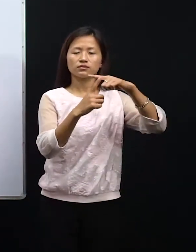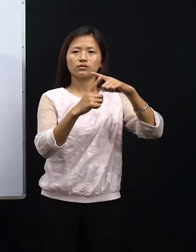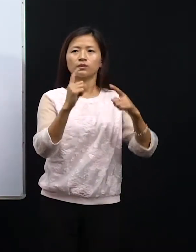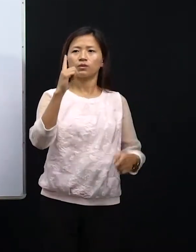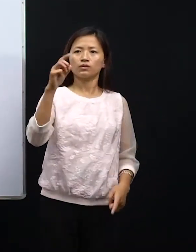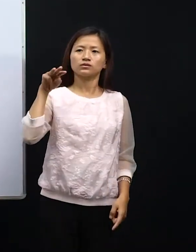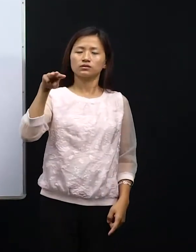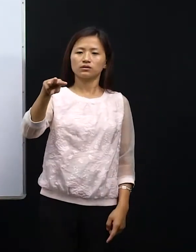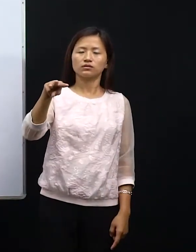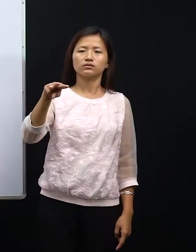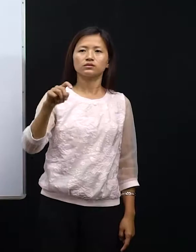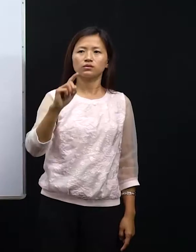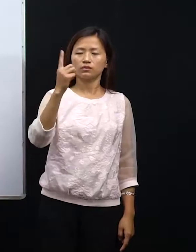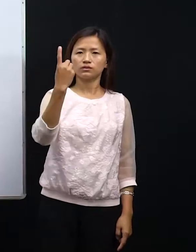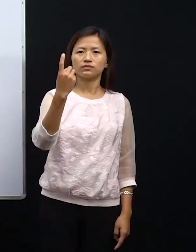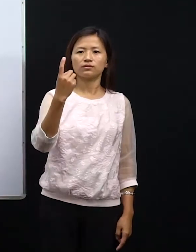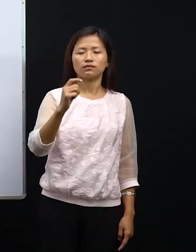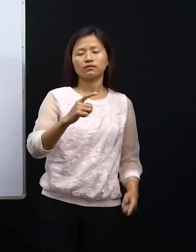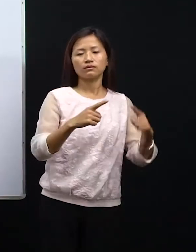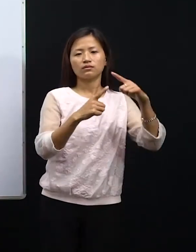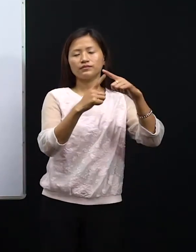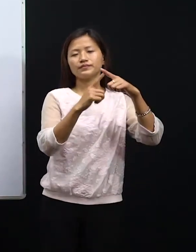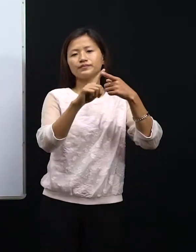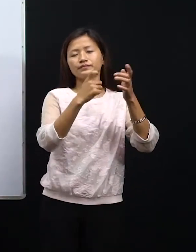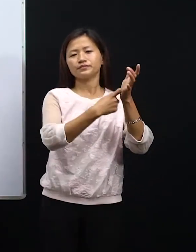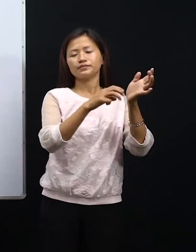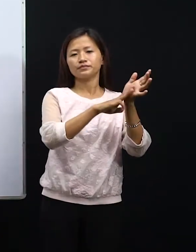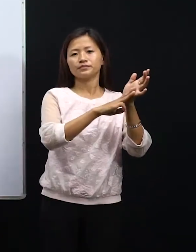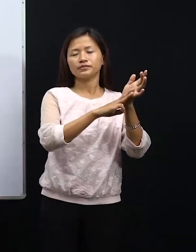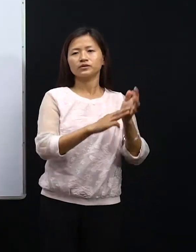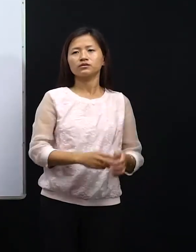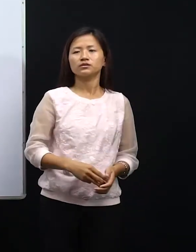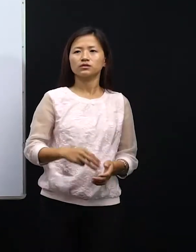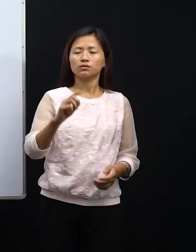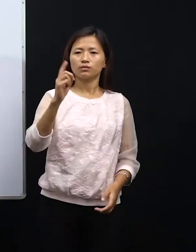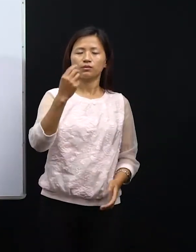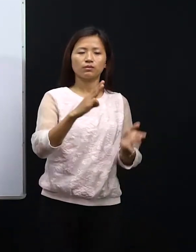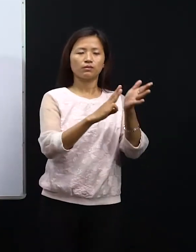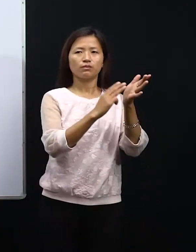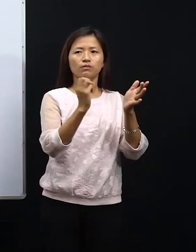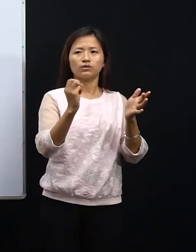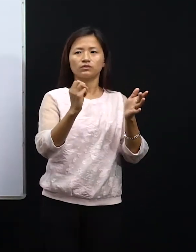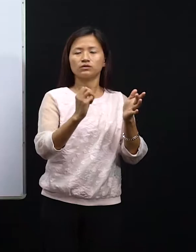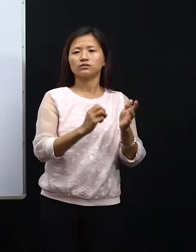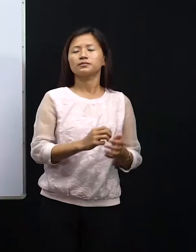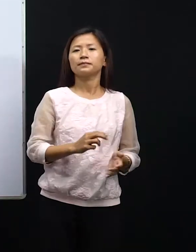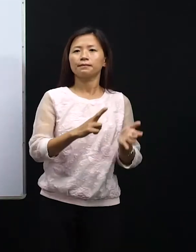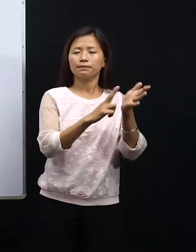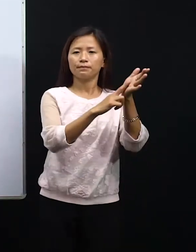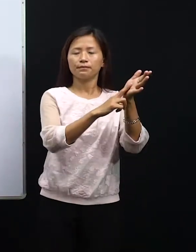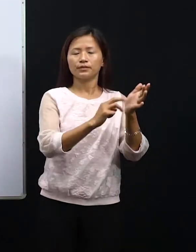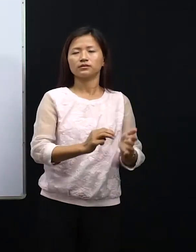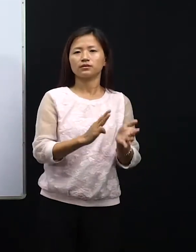1000, only 1 term, so it is a monomial, only 1 term. If you look at the